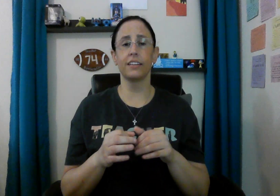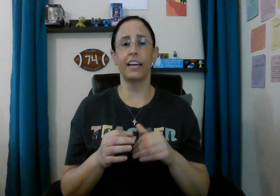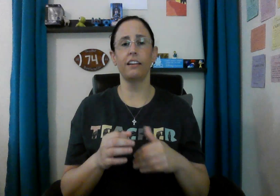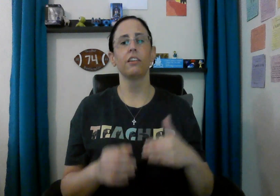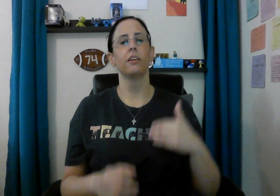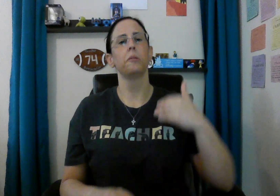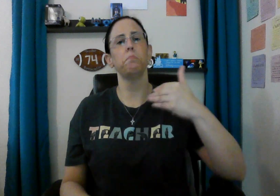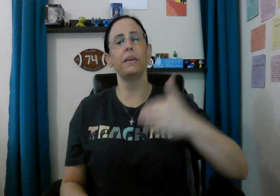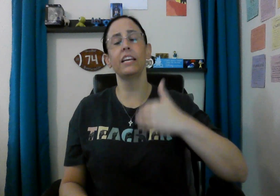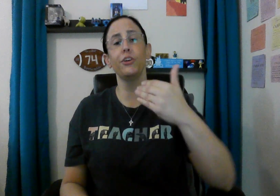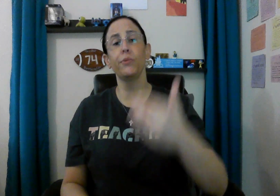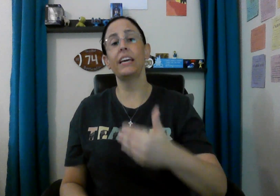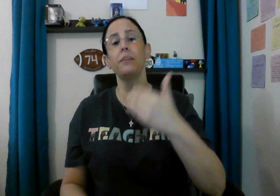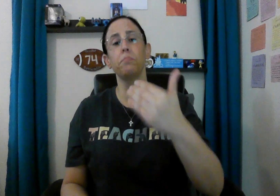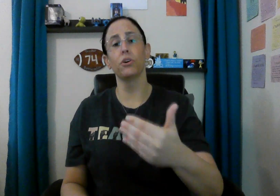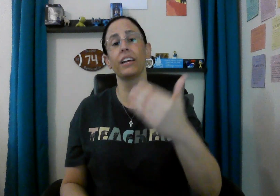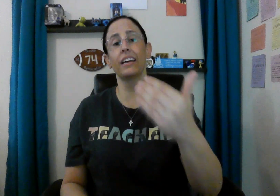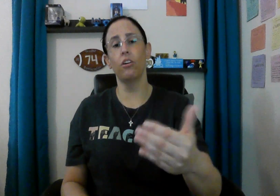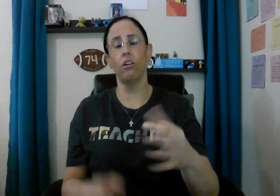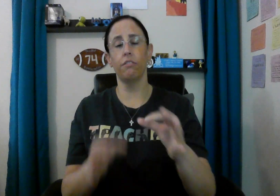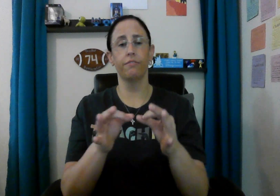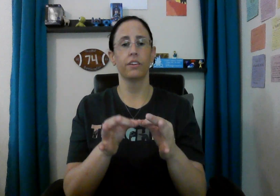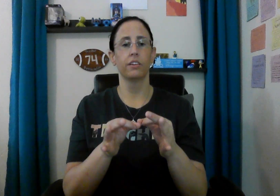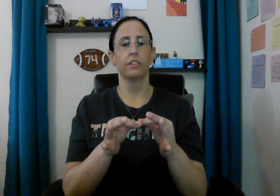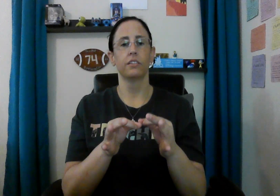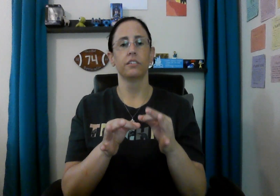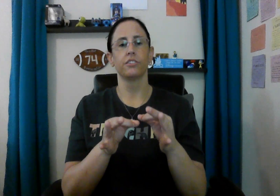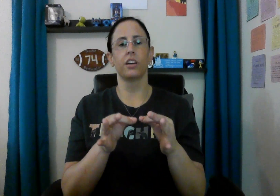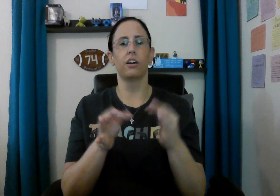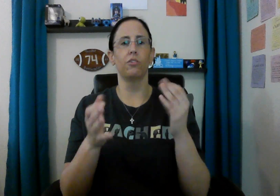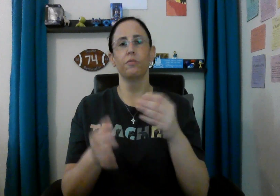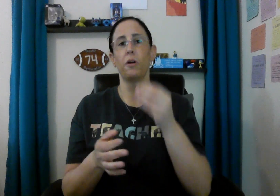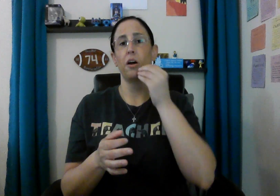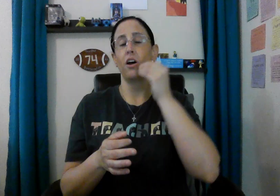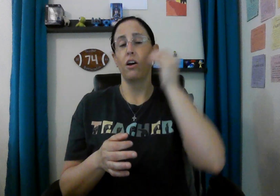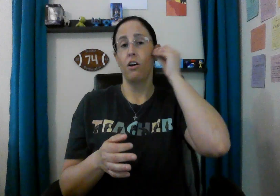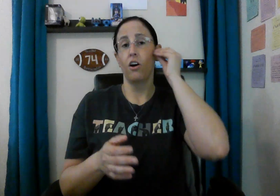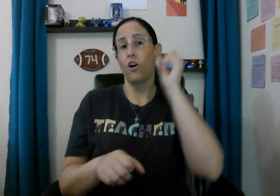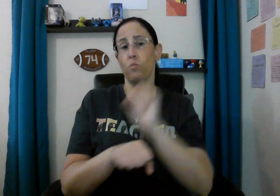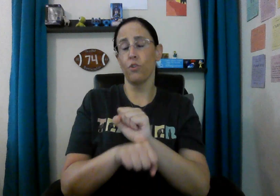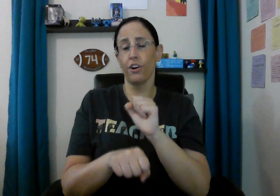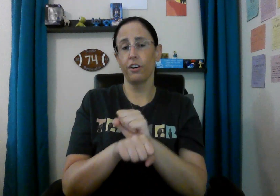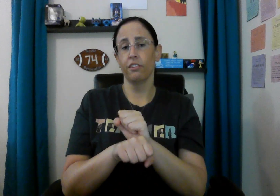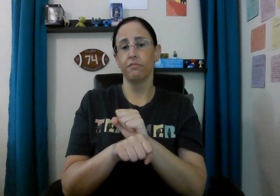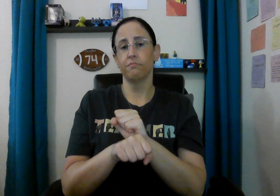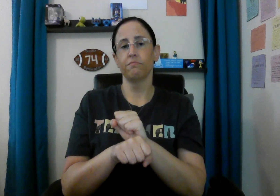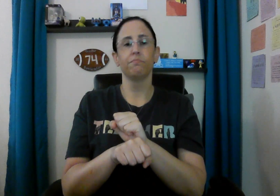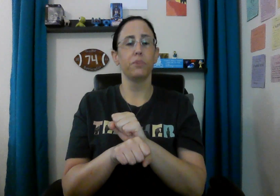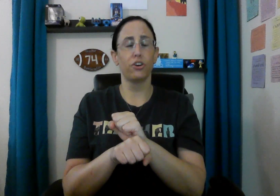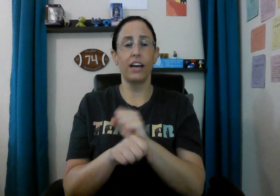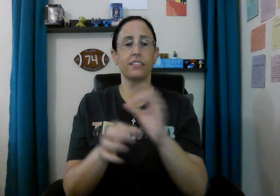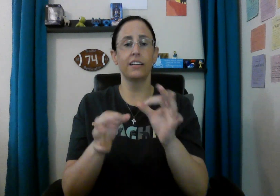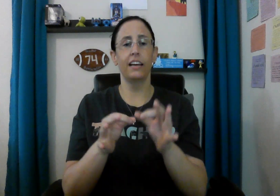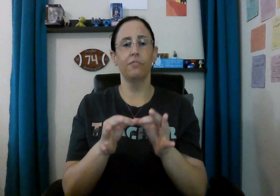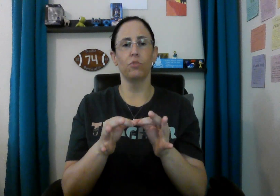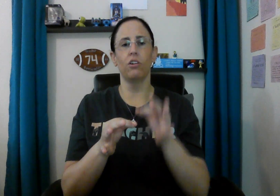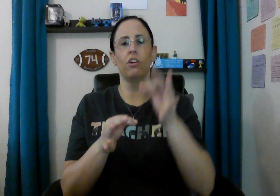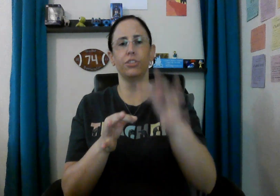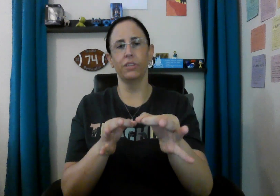procrastinate, meaning you keep putting it off. So homework, procrastinate, well, I'll do it